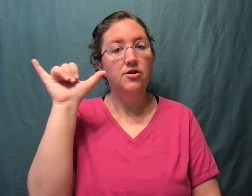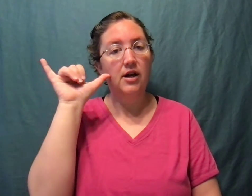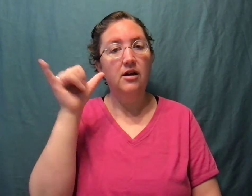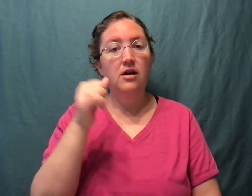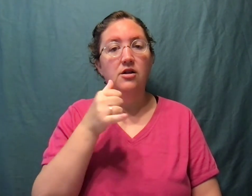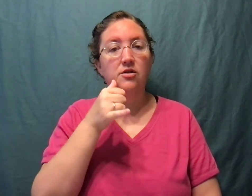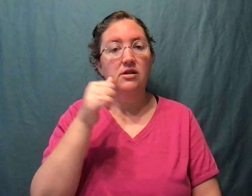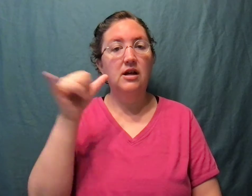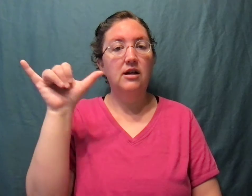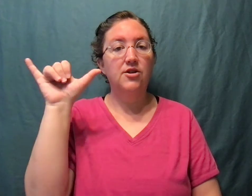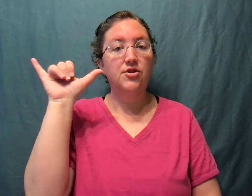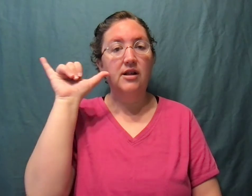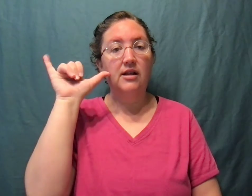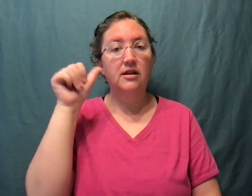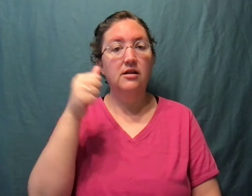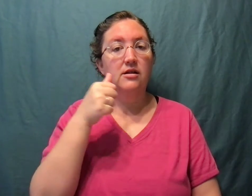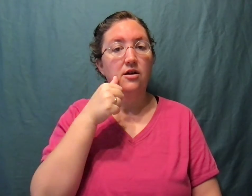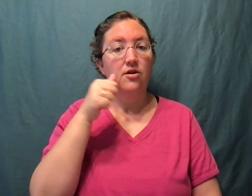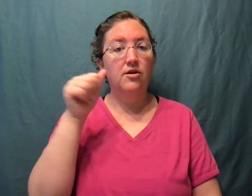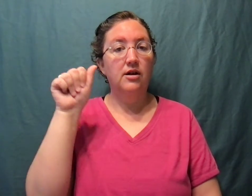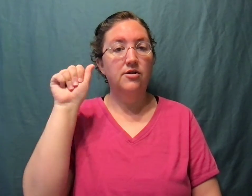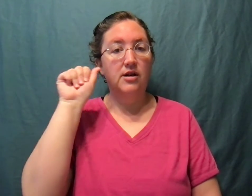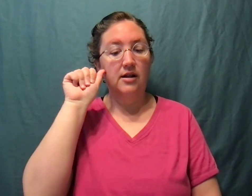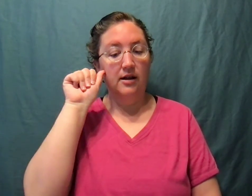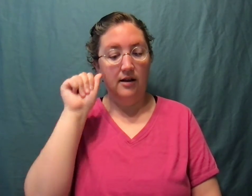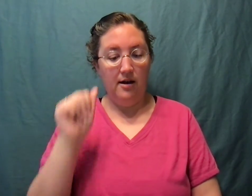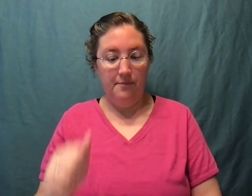yesterday. So you can sign yesterday like this or yesterday like that.